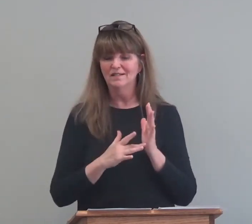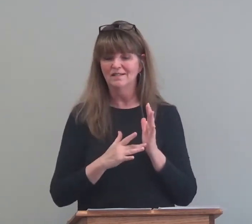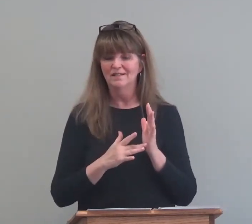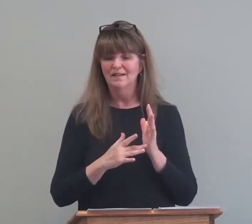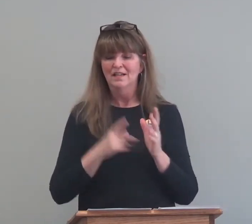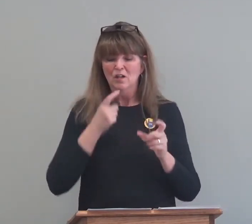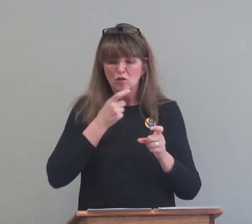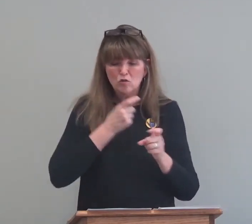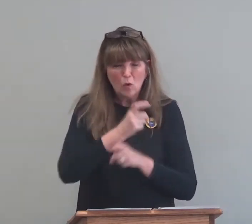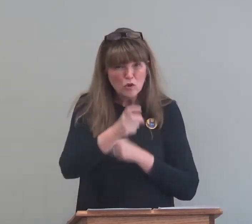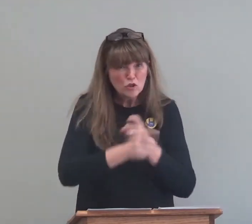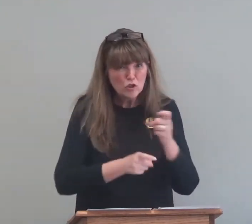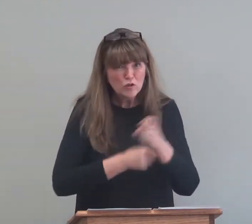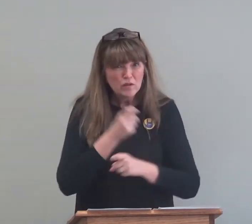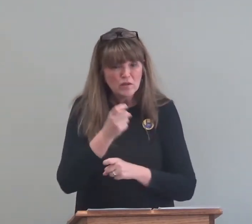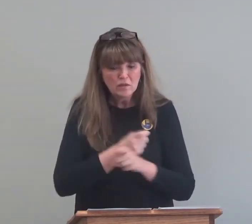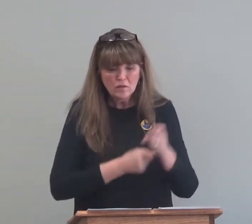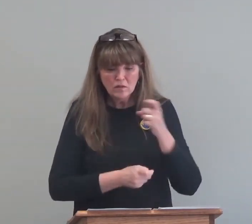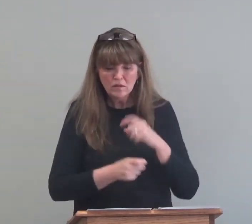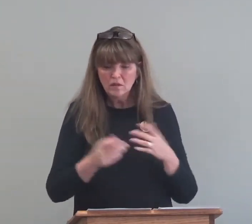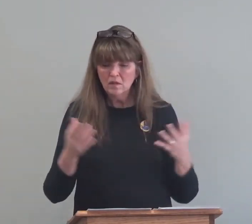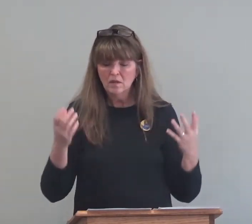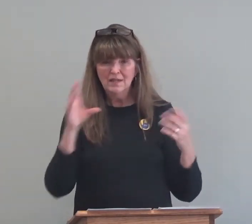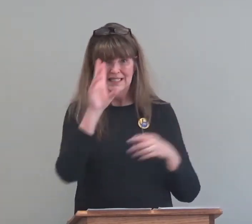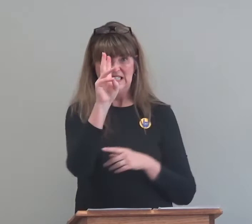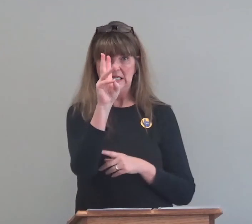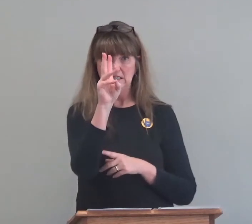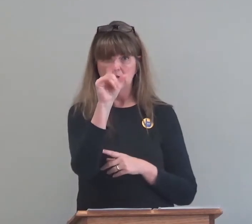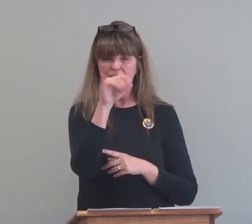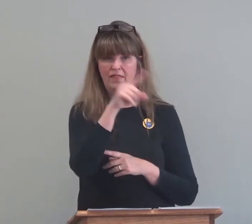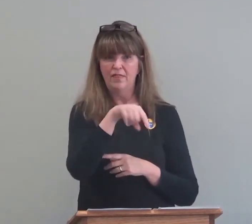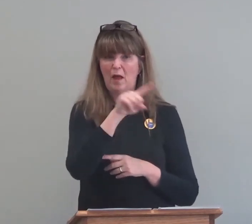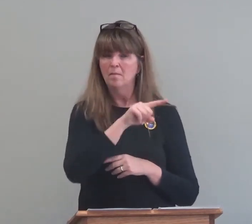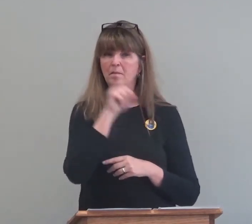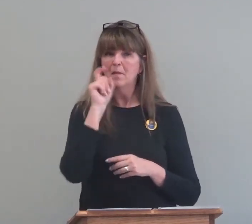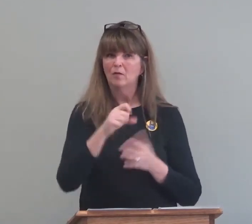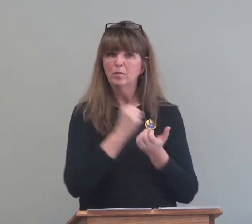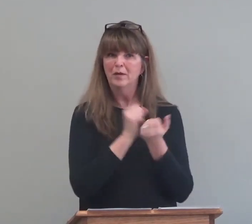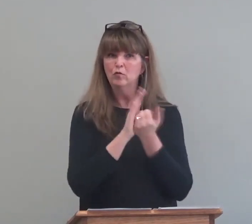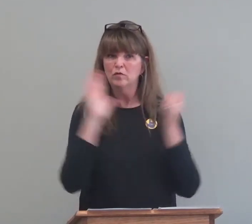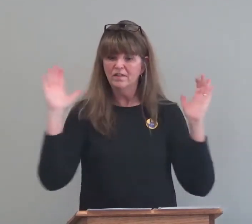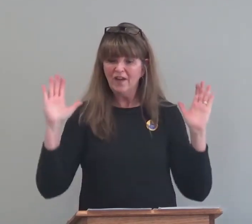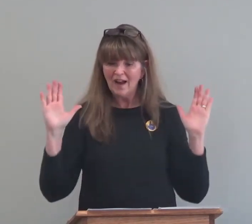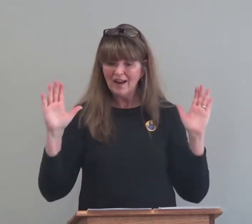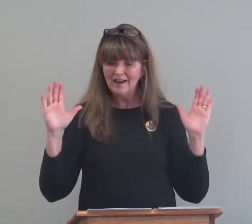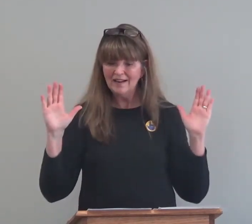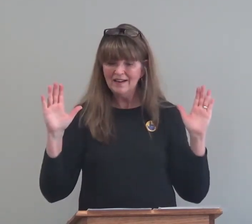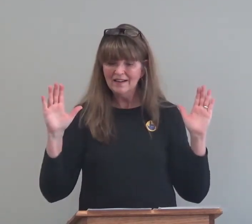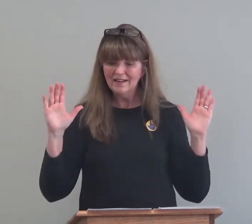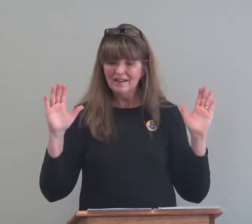for Jesus. They would experience torture. 6 of them were crucified.